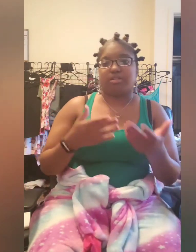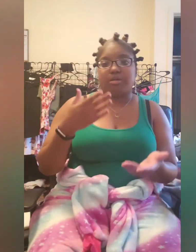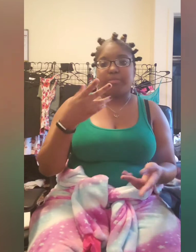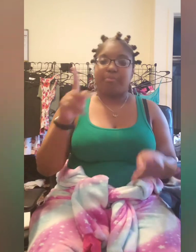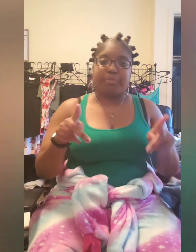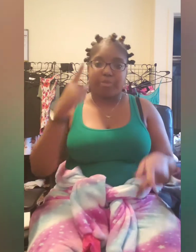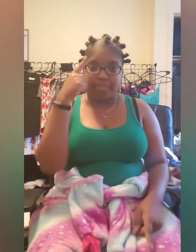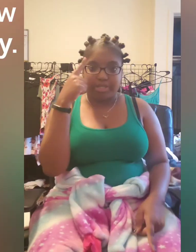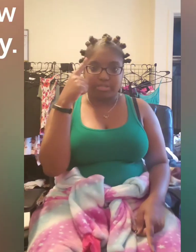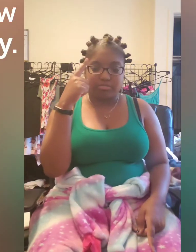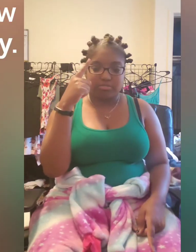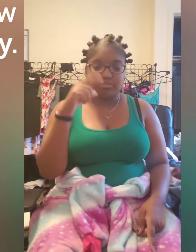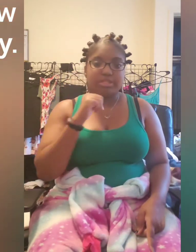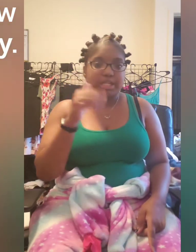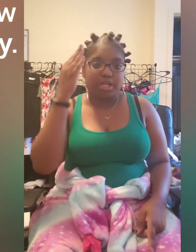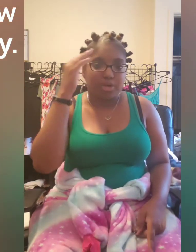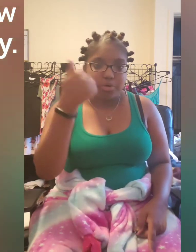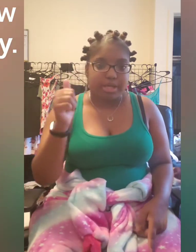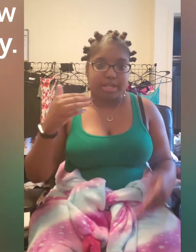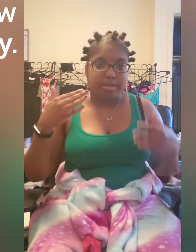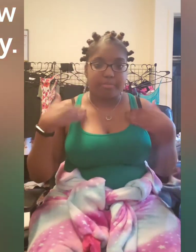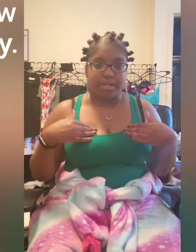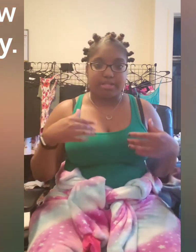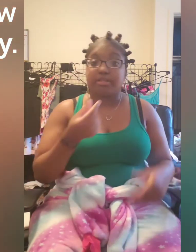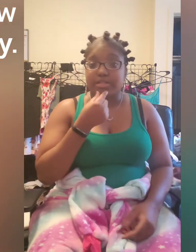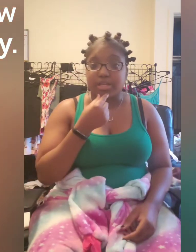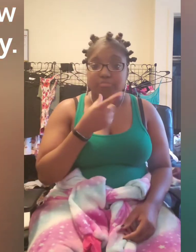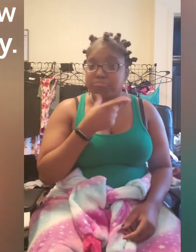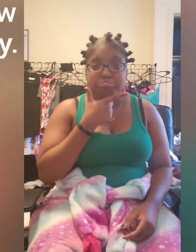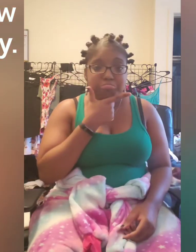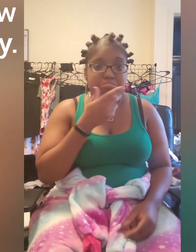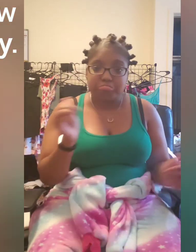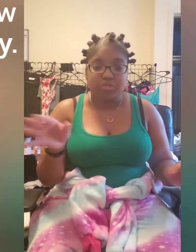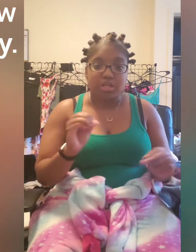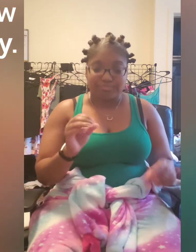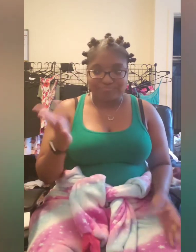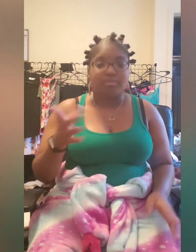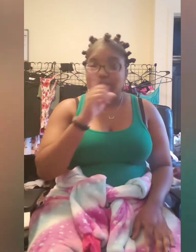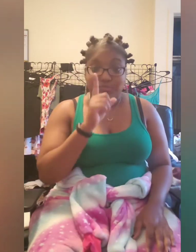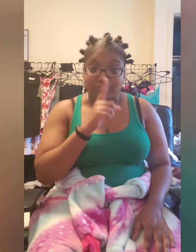So now we're going to talk about the misconceptions that get brought to people's attention.